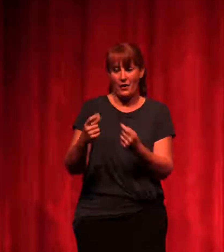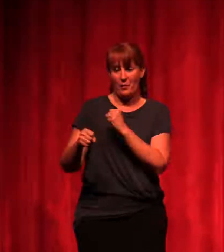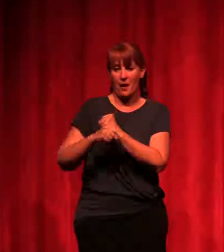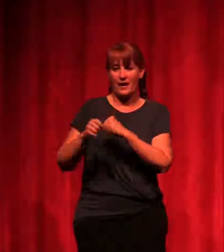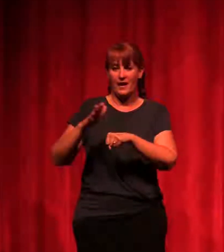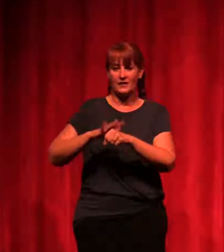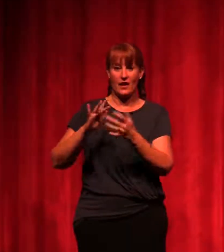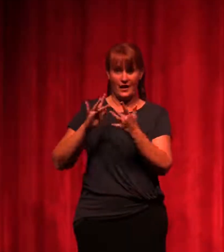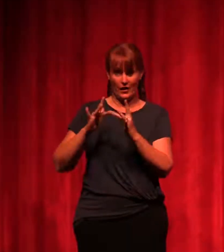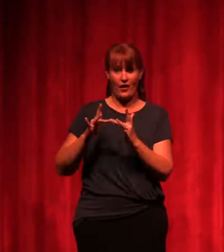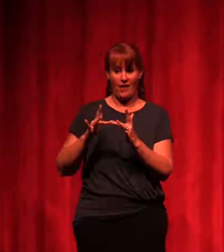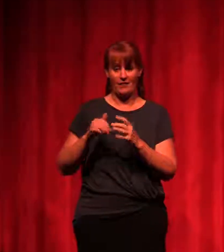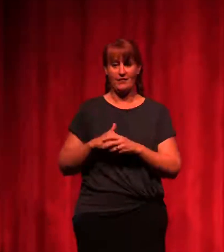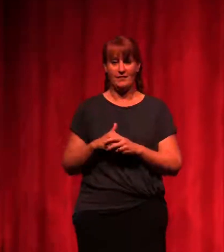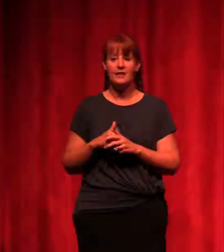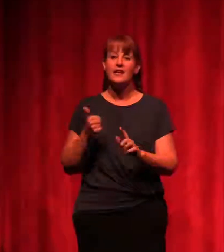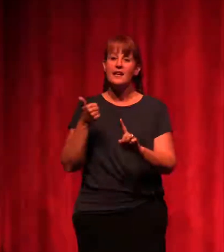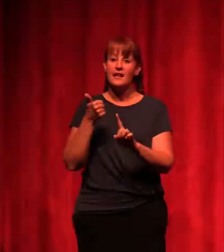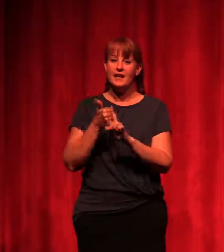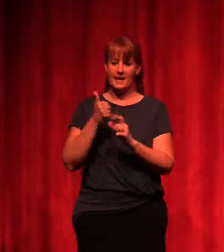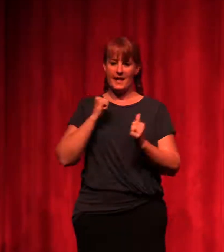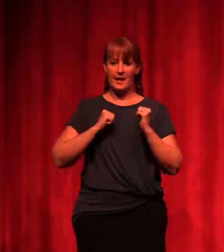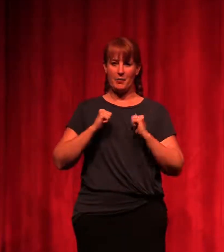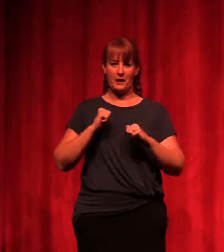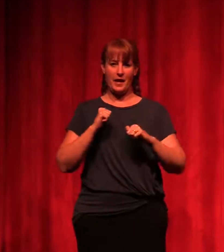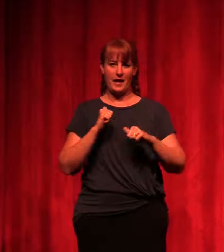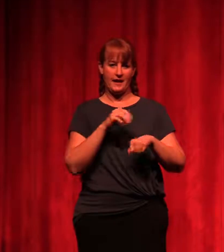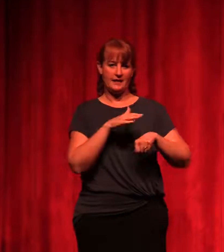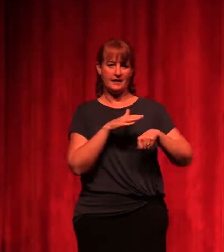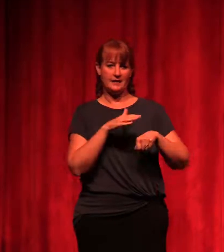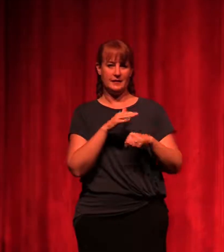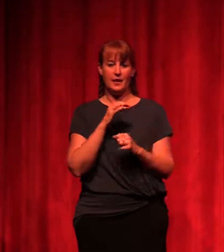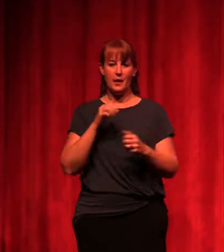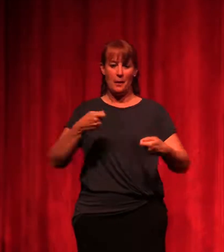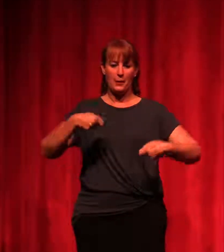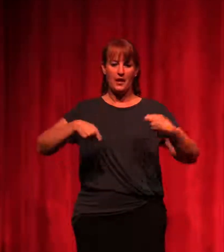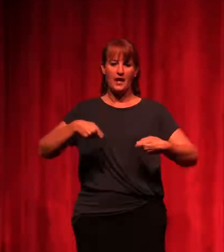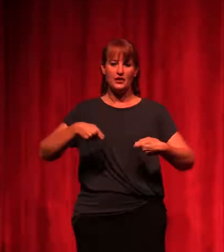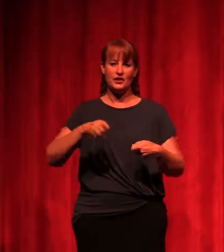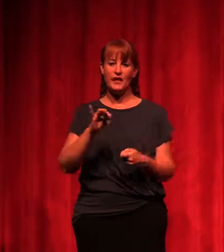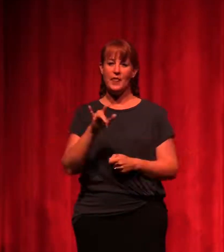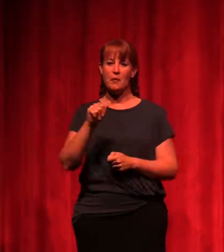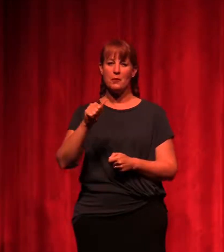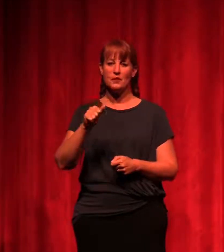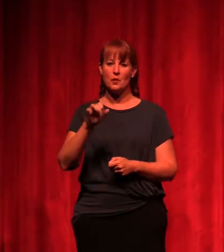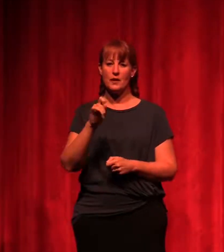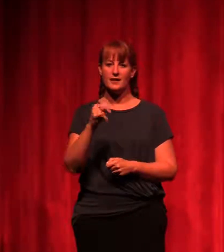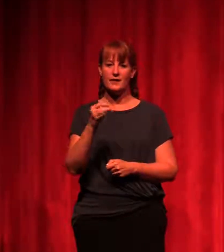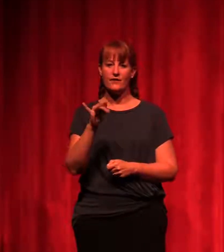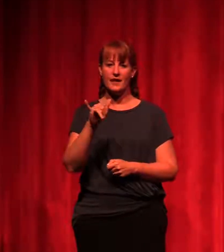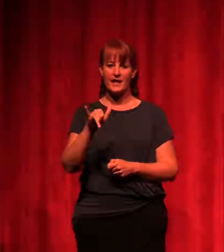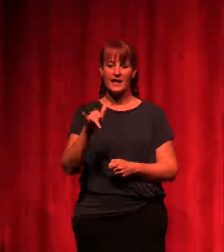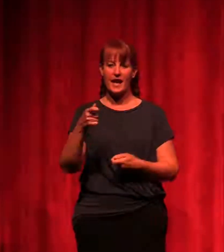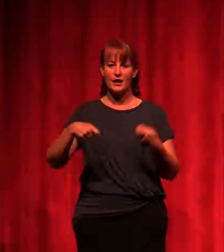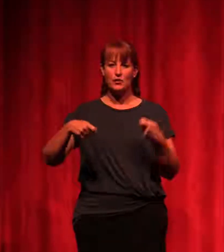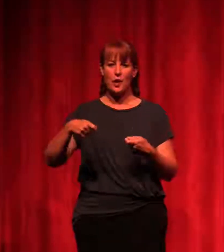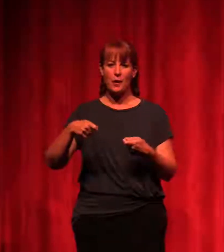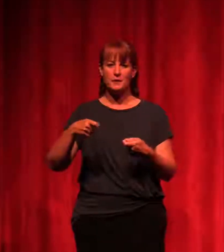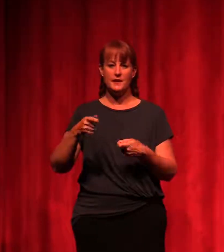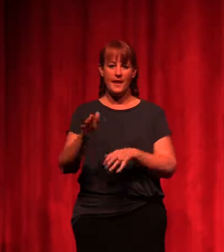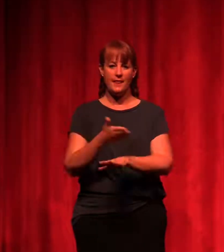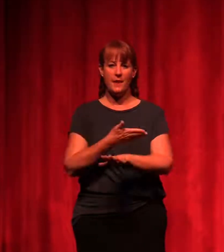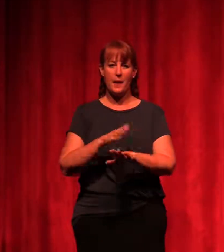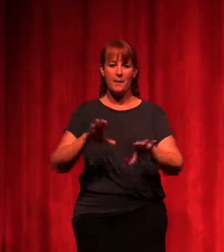the internet. He plays percussion in the Missoula Symphony and drums in the band Motorhome,